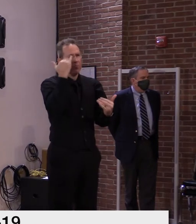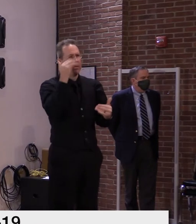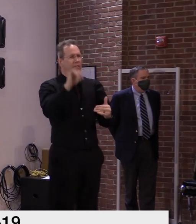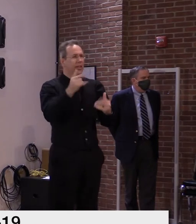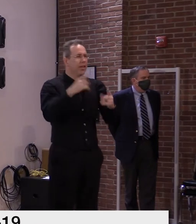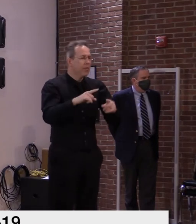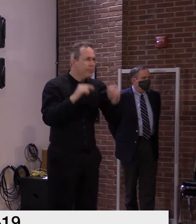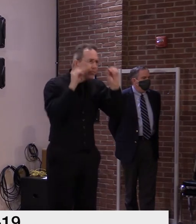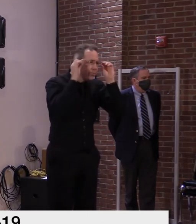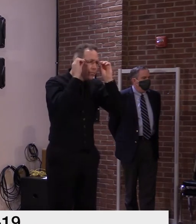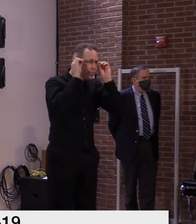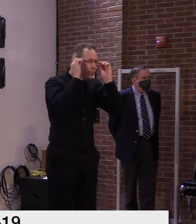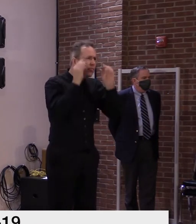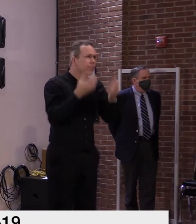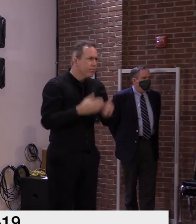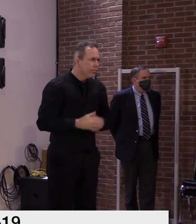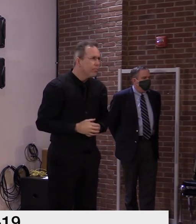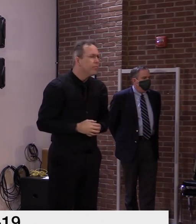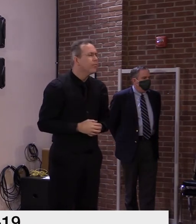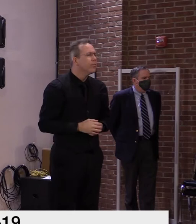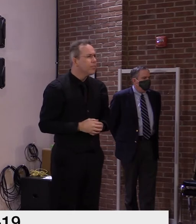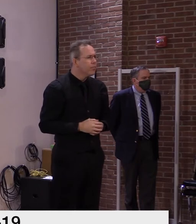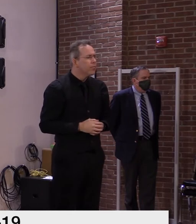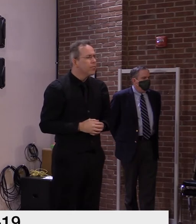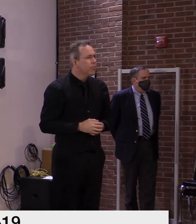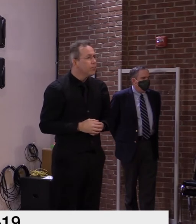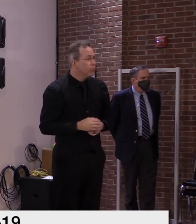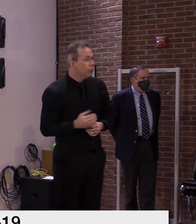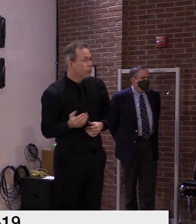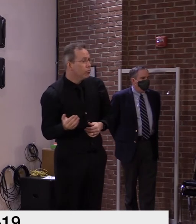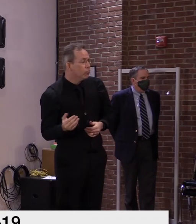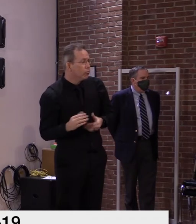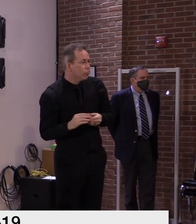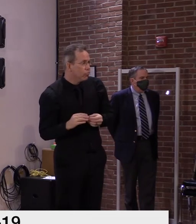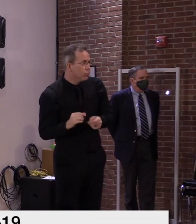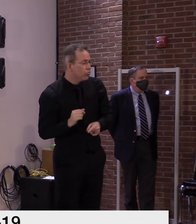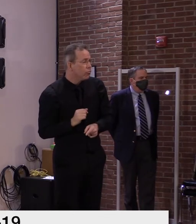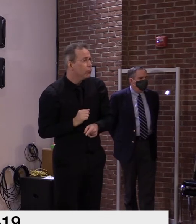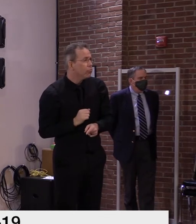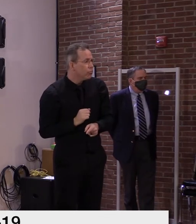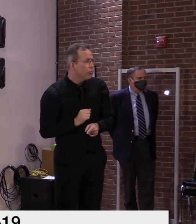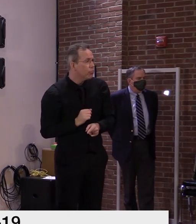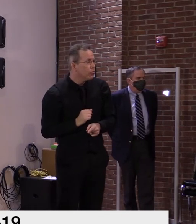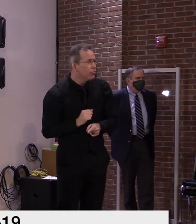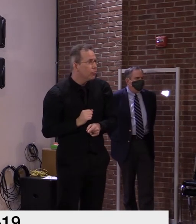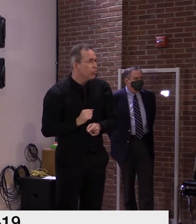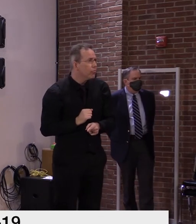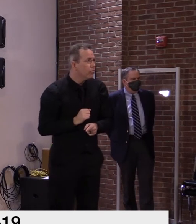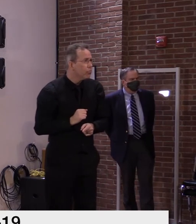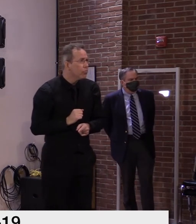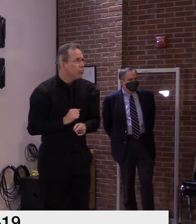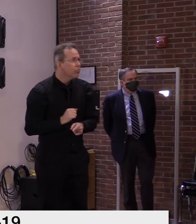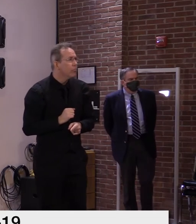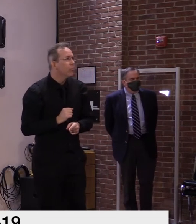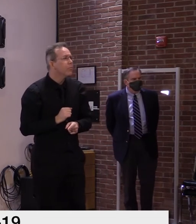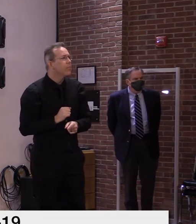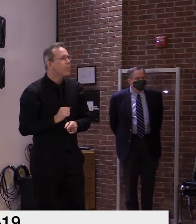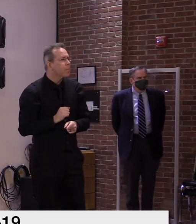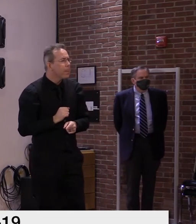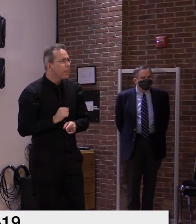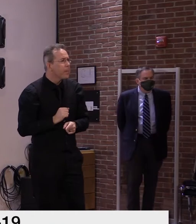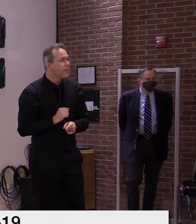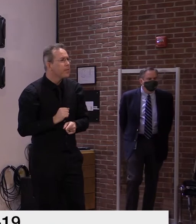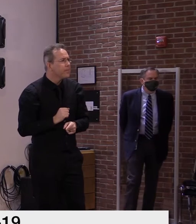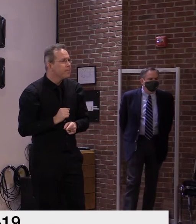news is the vaccine that's being debated about today, and we'll probably get emergency use authorization, seems to be effective